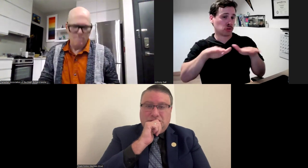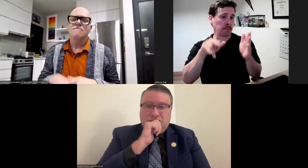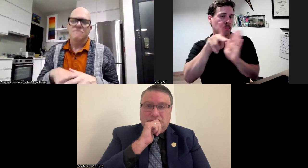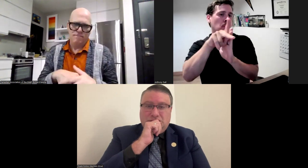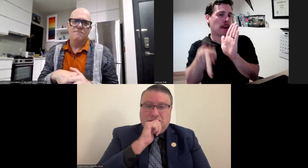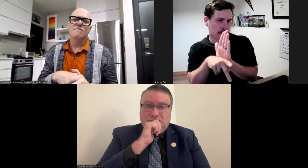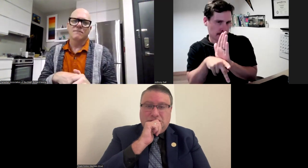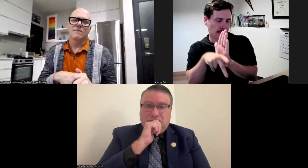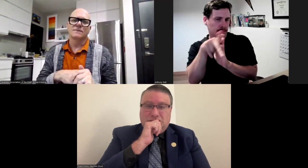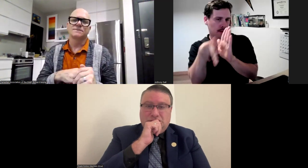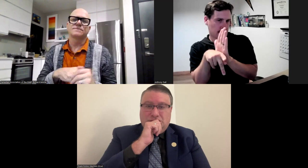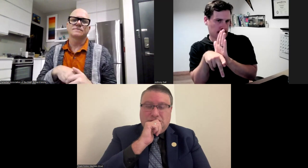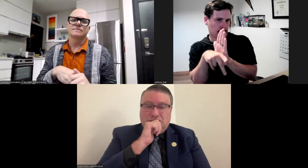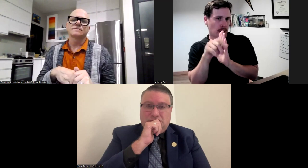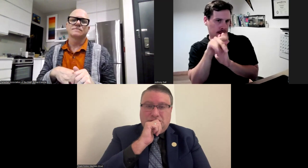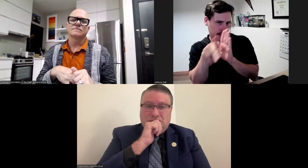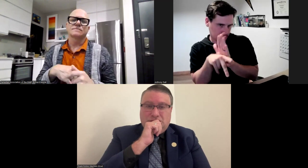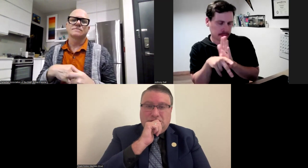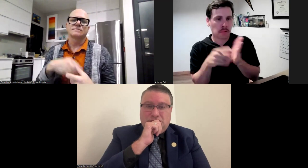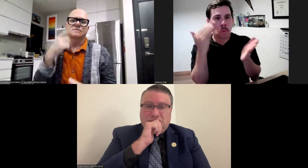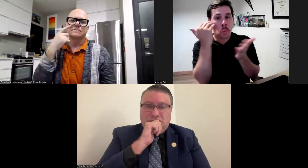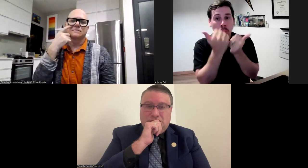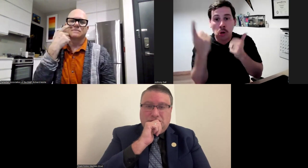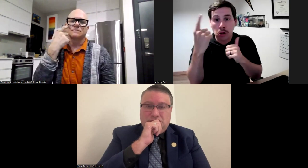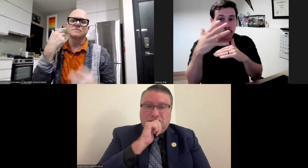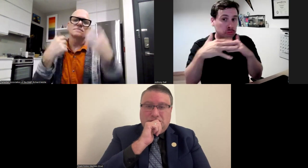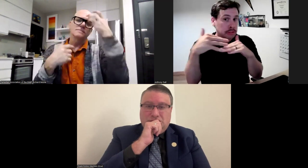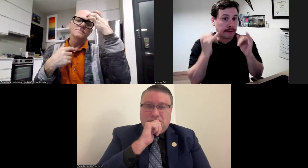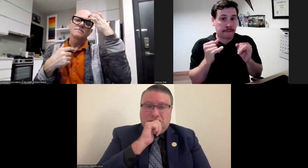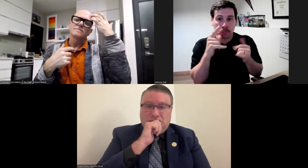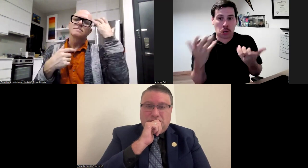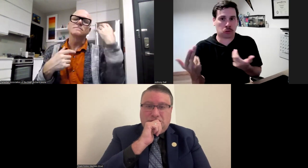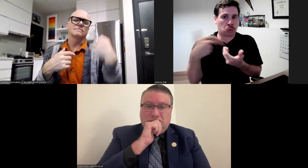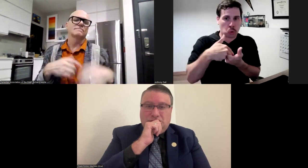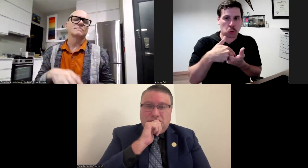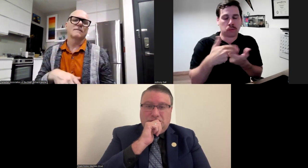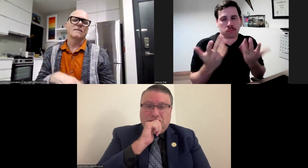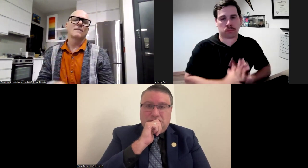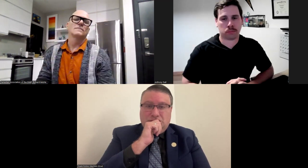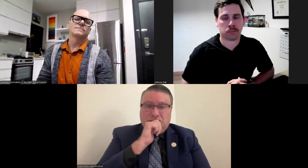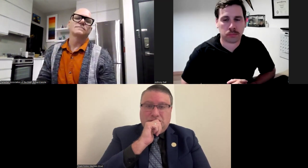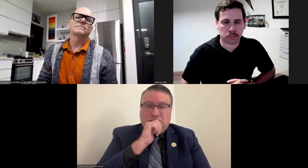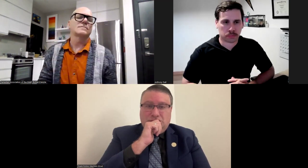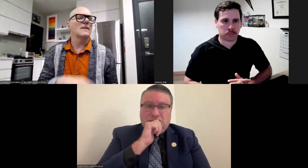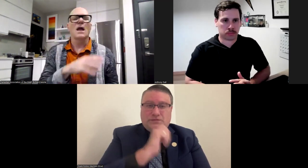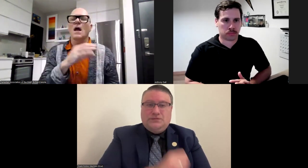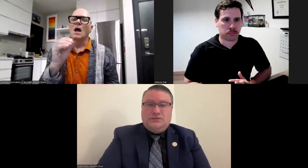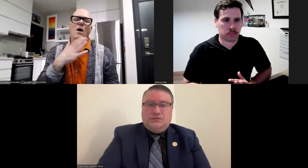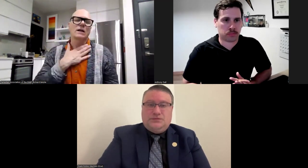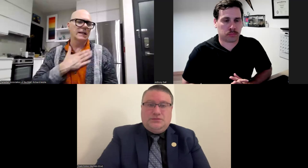Yeah, they were saying that they are working with Indigenous deaf children and developing policies in their workplace. And so just what could we talk